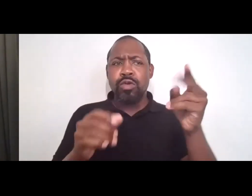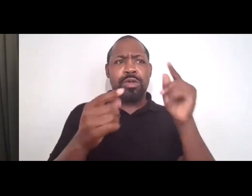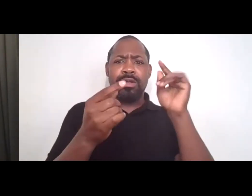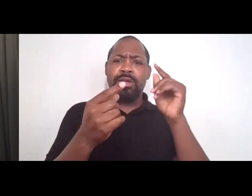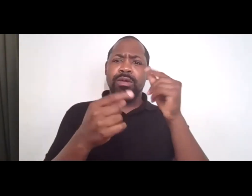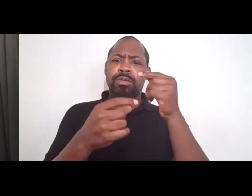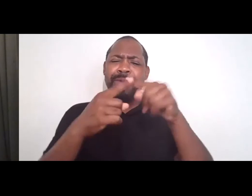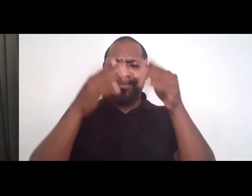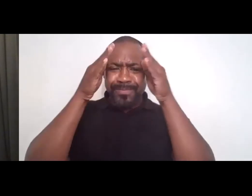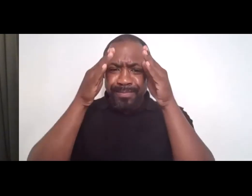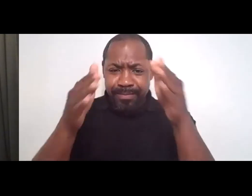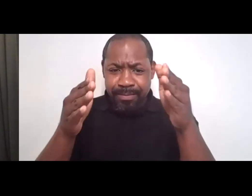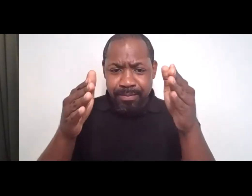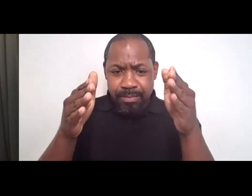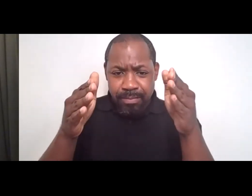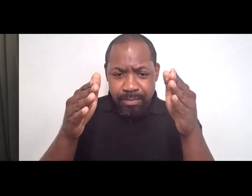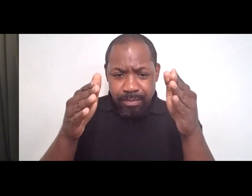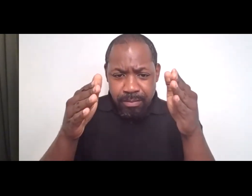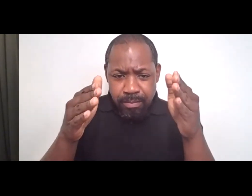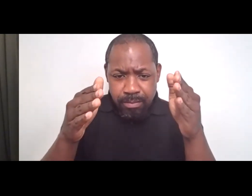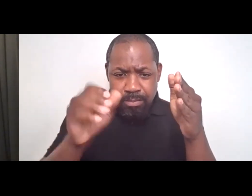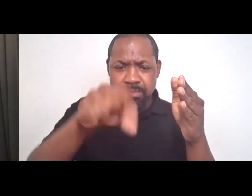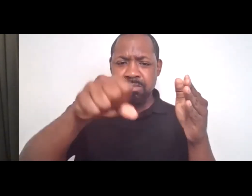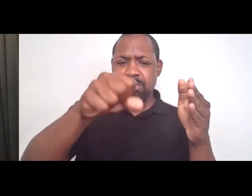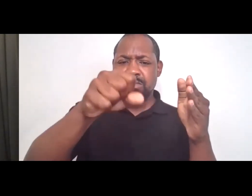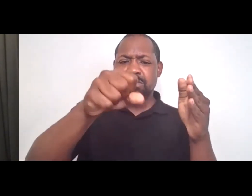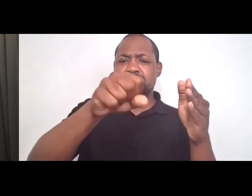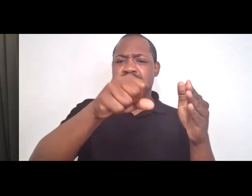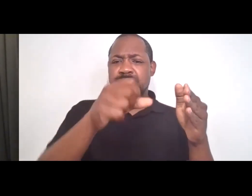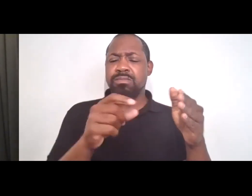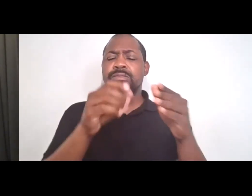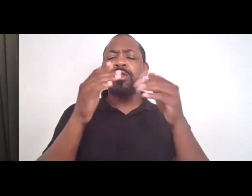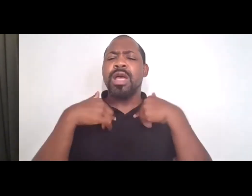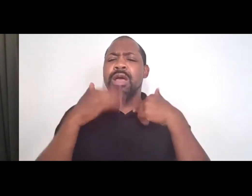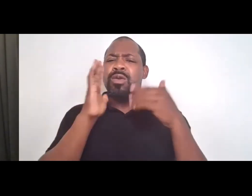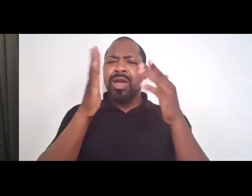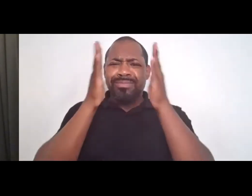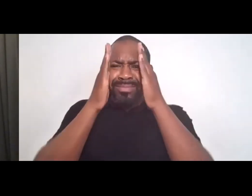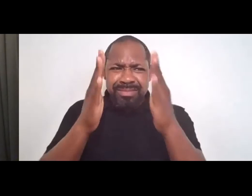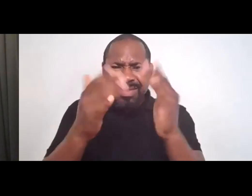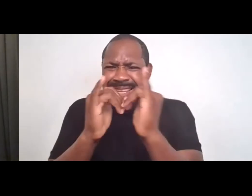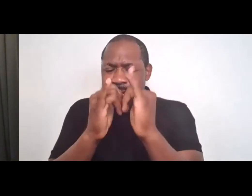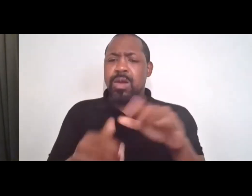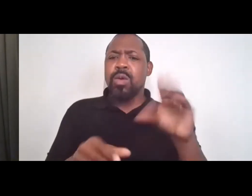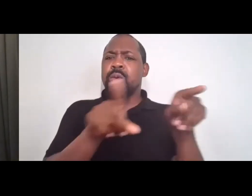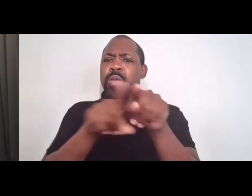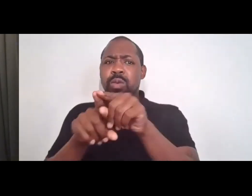We talked about outreach. I see Mike is, yes, Mike, thank you. I will bring you